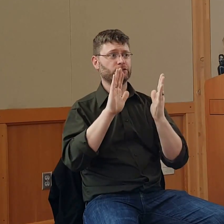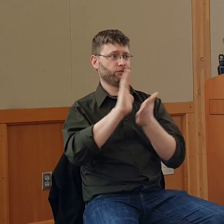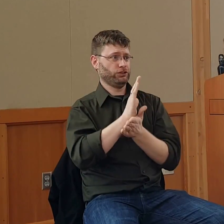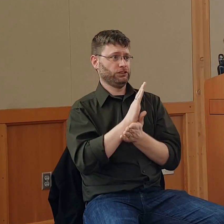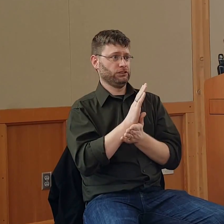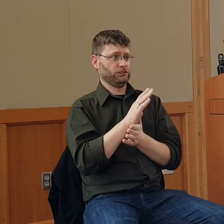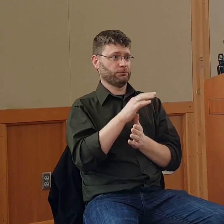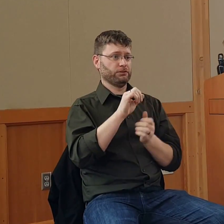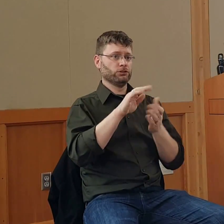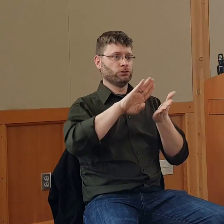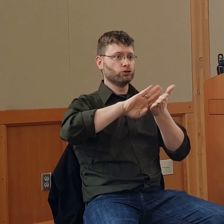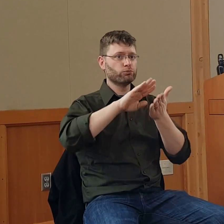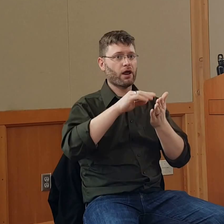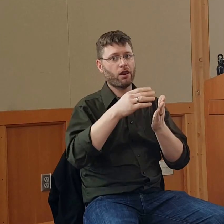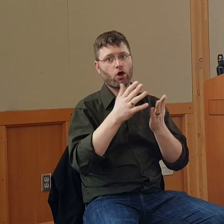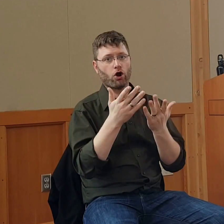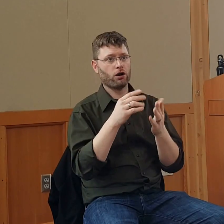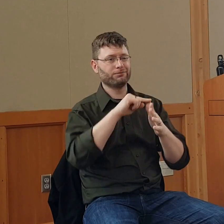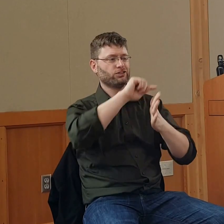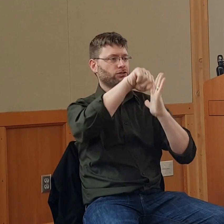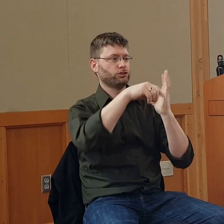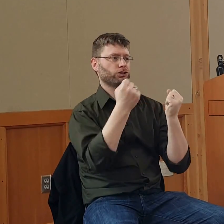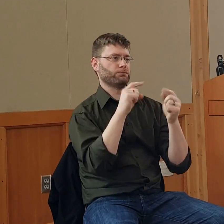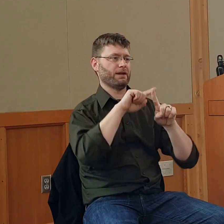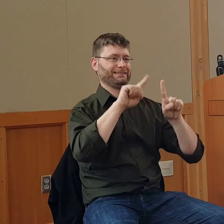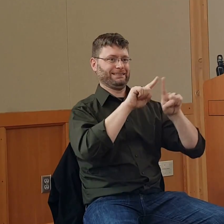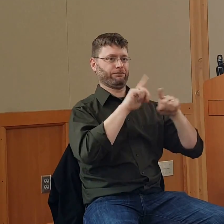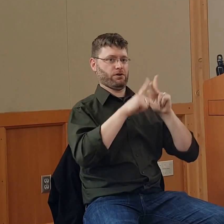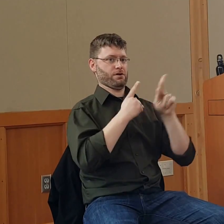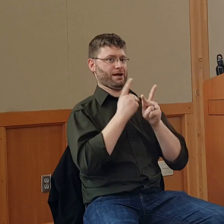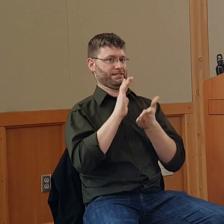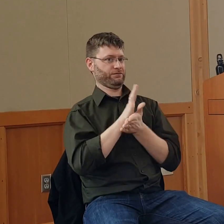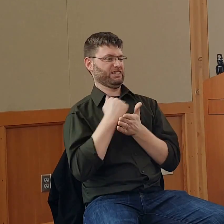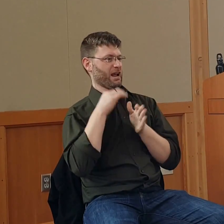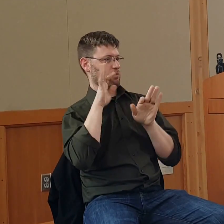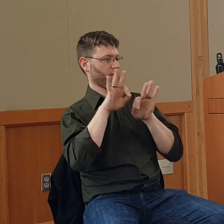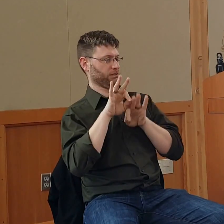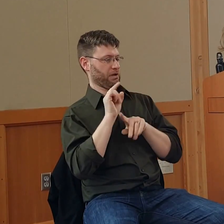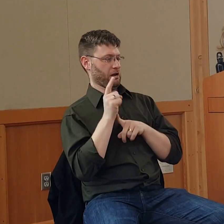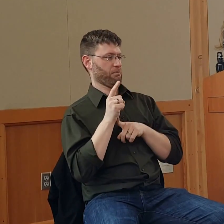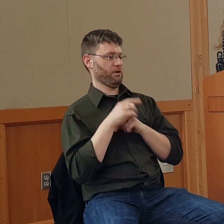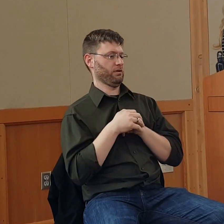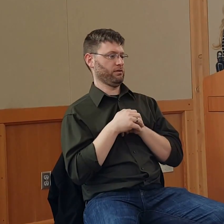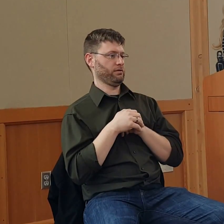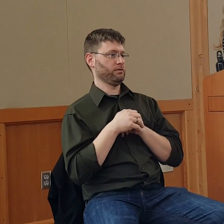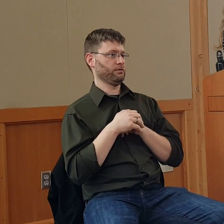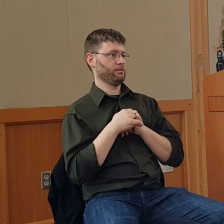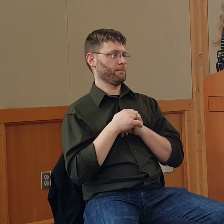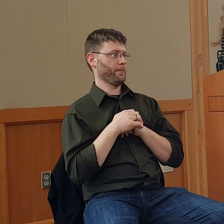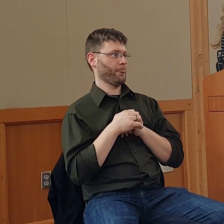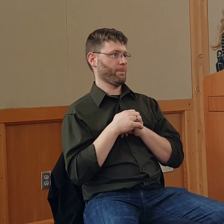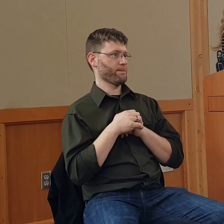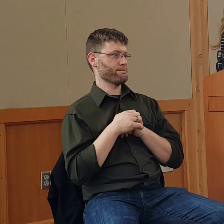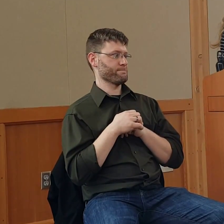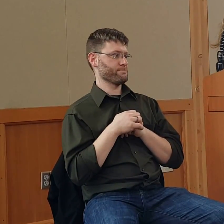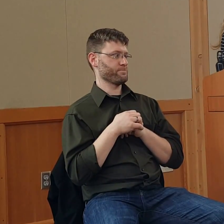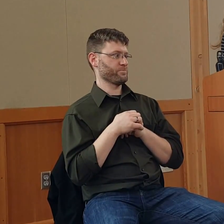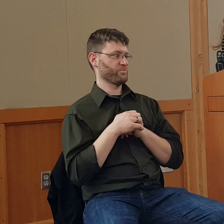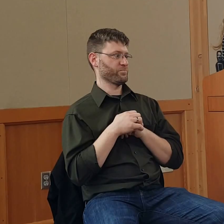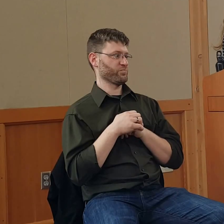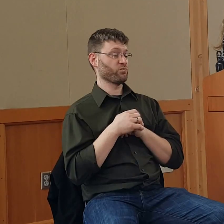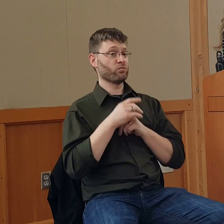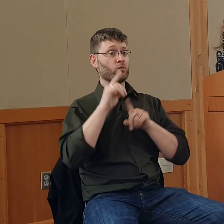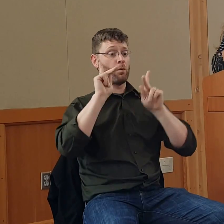be spreadable, whatever. So first, I actually want to talk about what those different things are. But really, the truth is, when someone says that, what they're